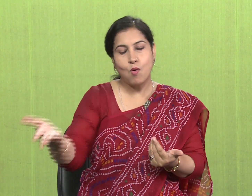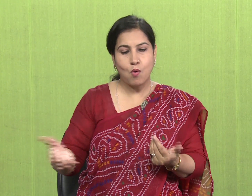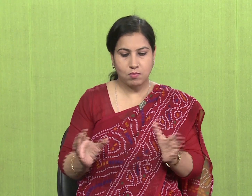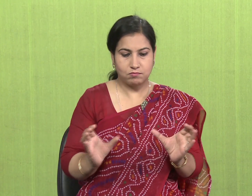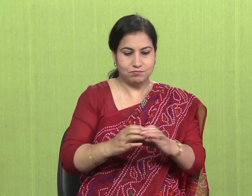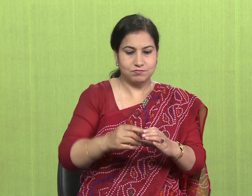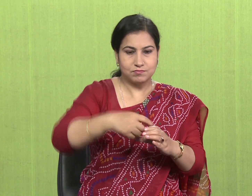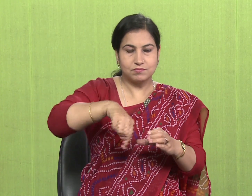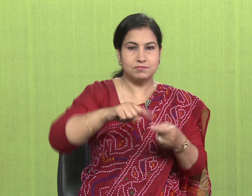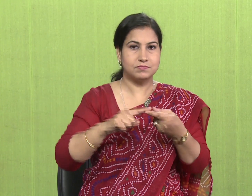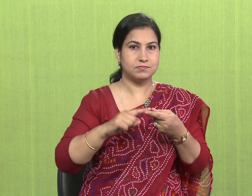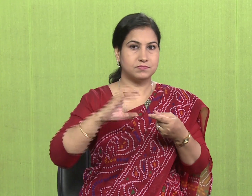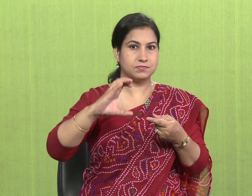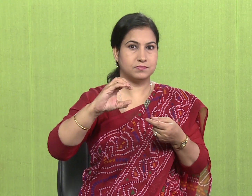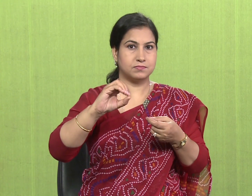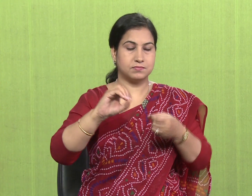a balance in the ecosystem.